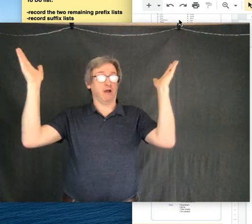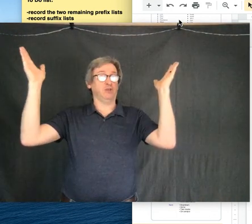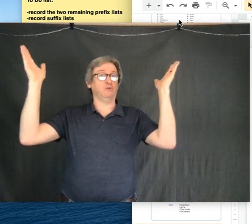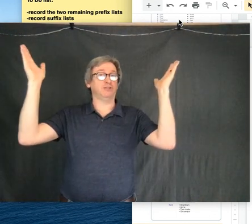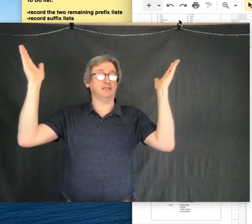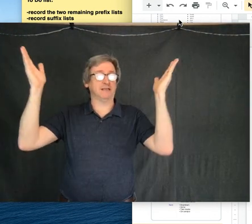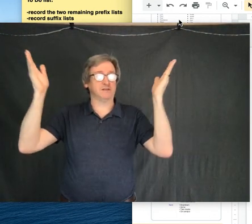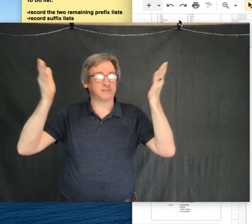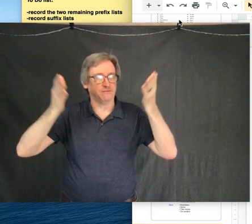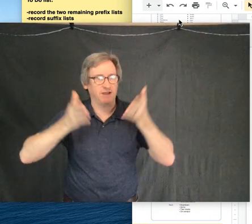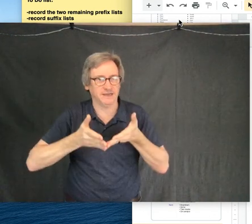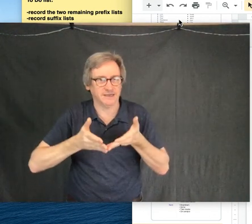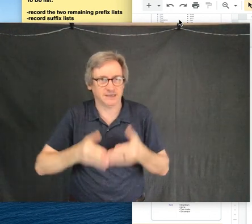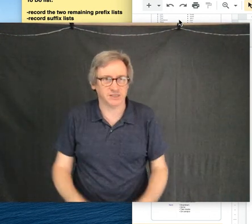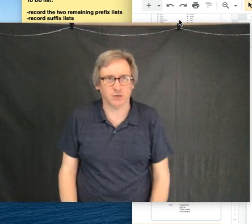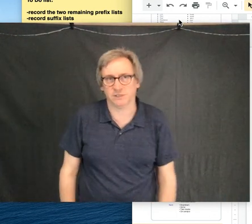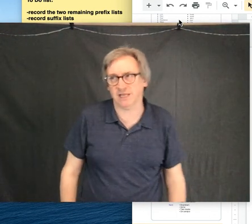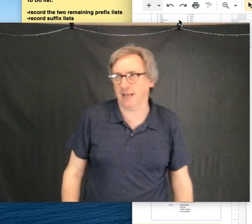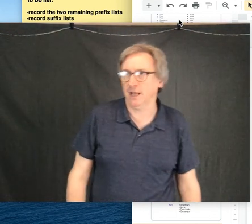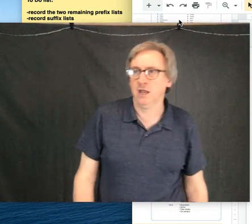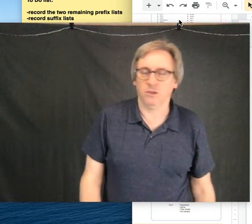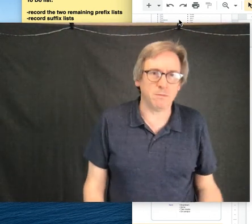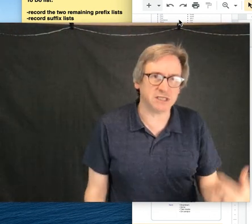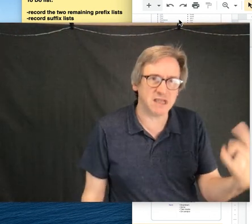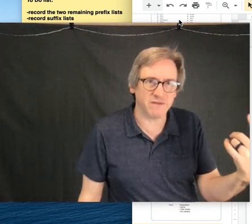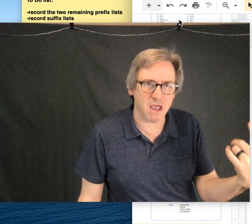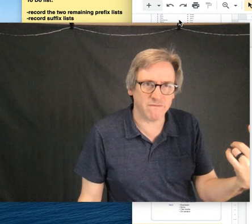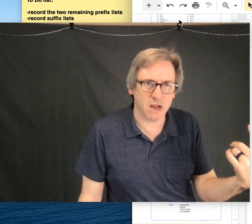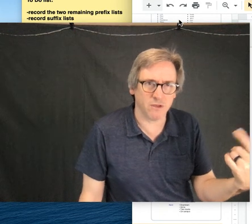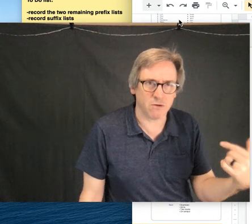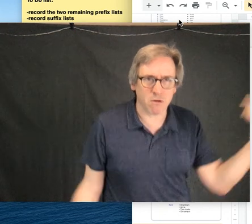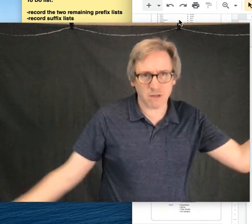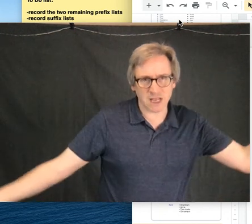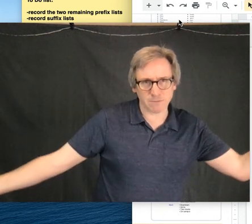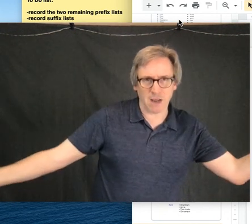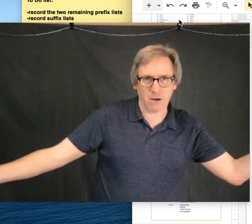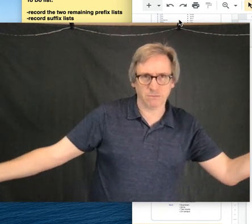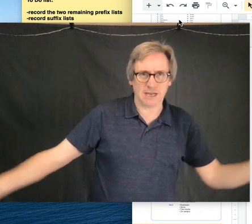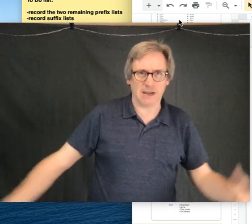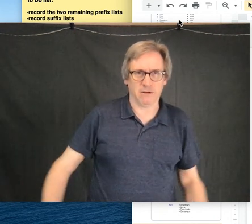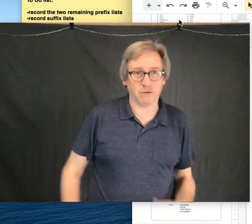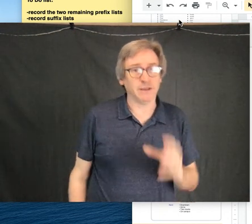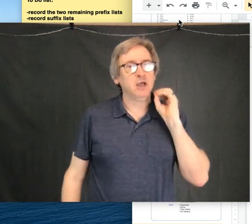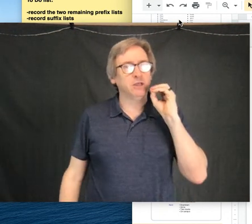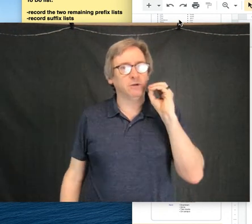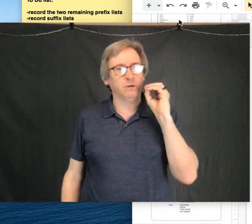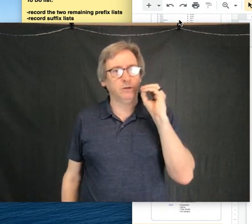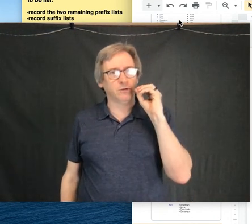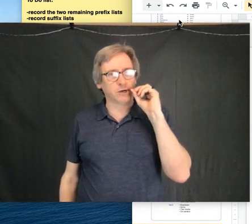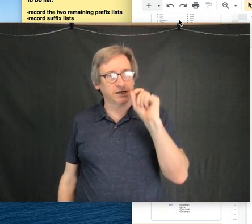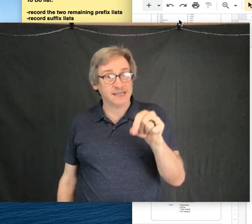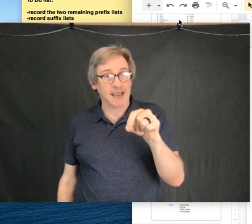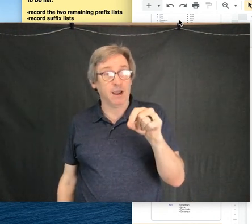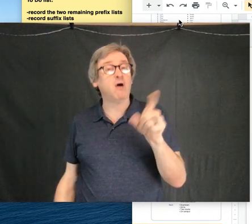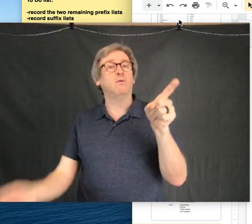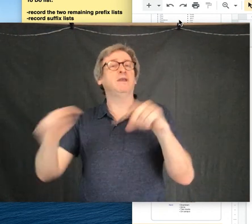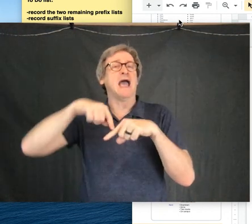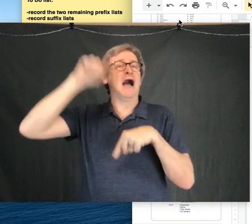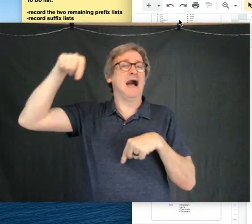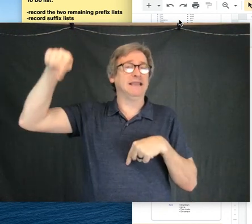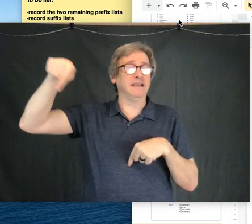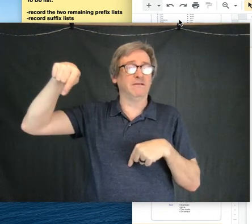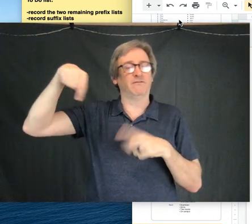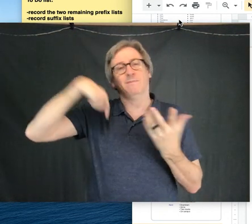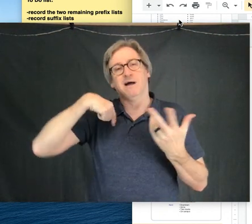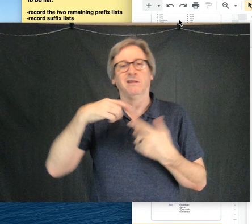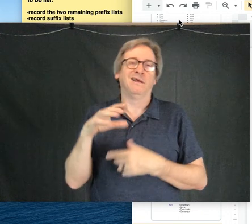right? Huge details to fine details. You don't say, the one with the 7-Eleven on the corner, that's my hometown, right? You're going to say, oh, yeah,